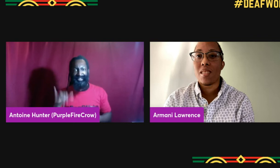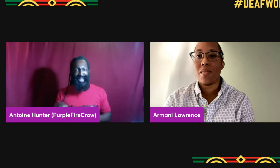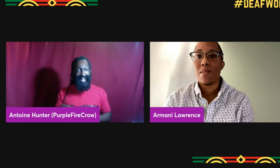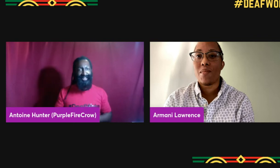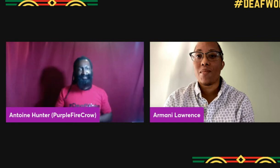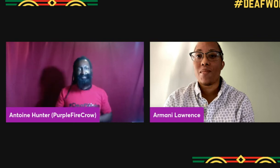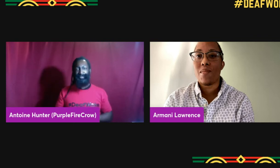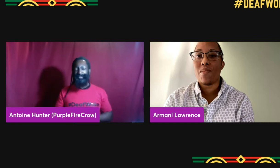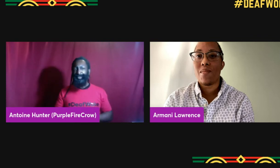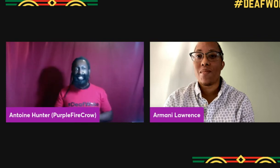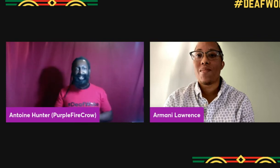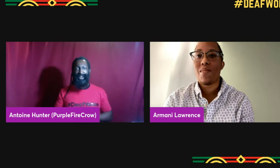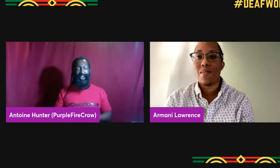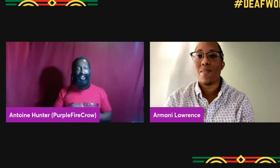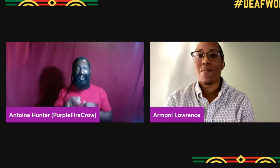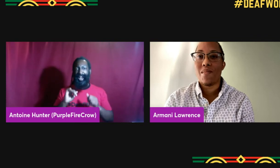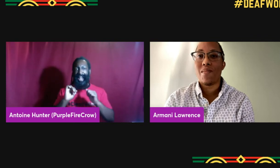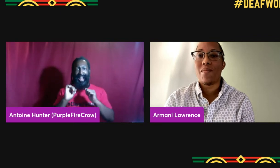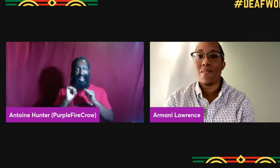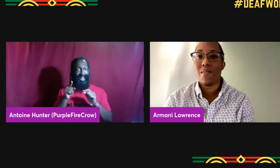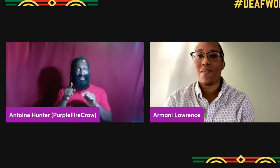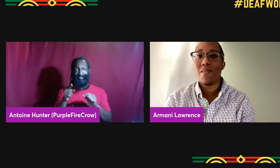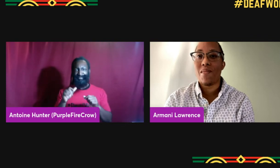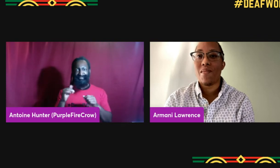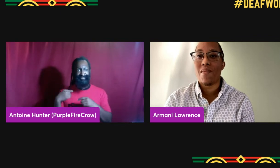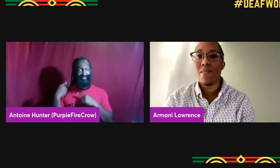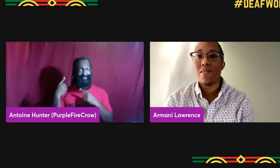You know, that beginning unveiling of yourself.